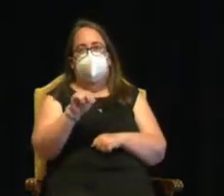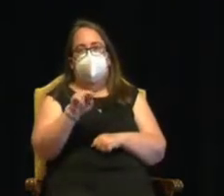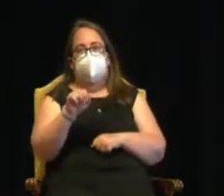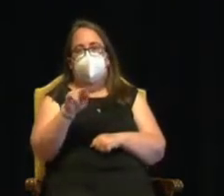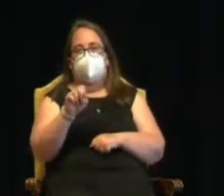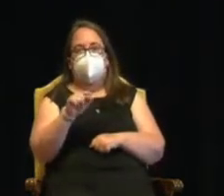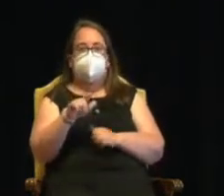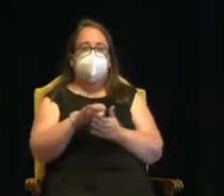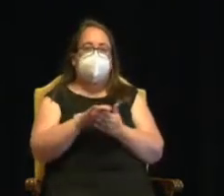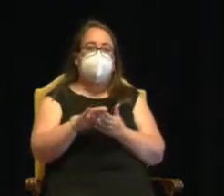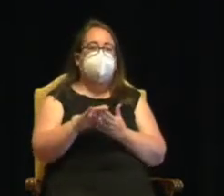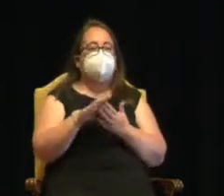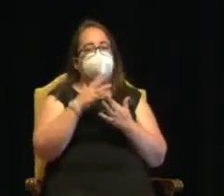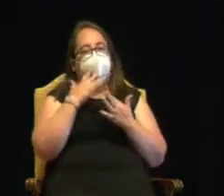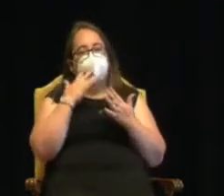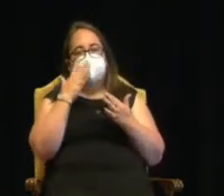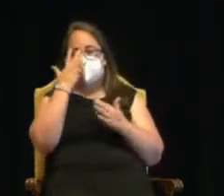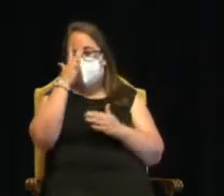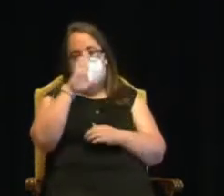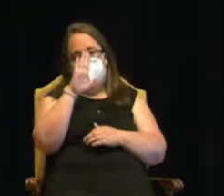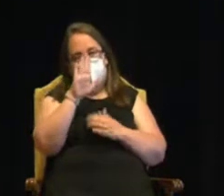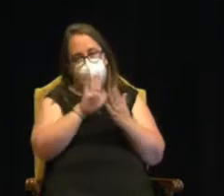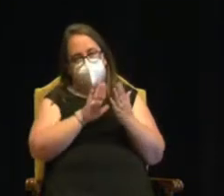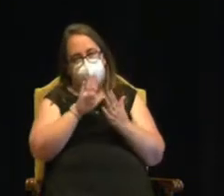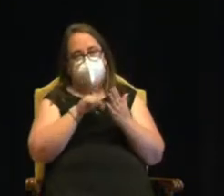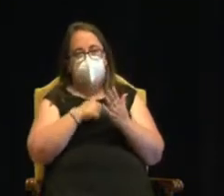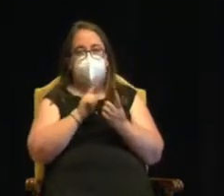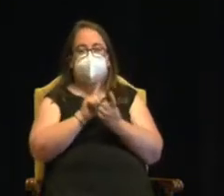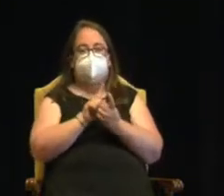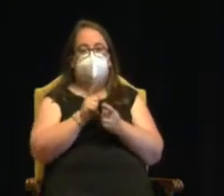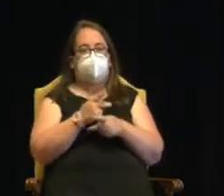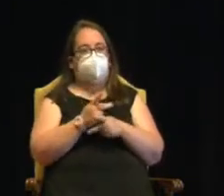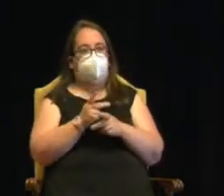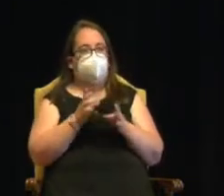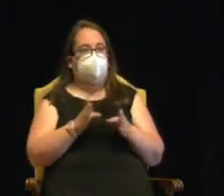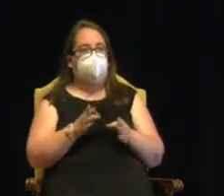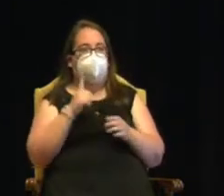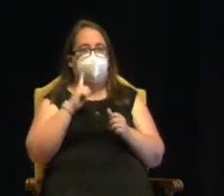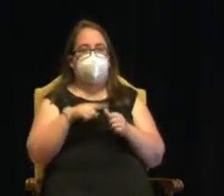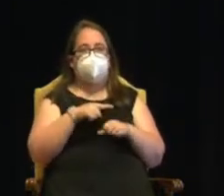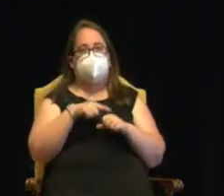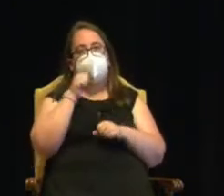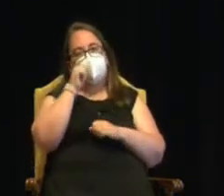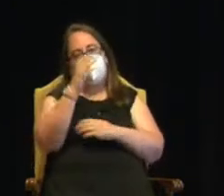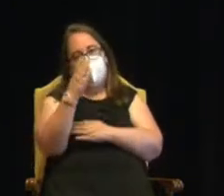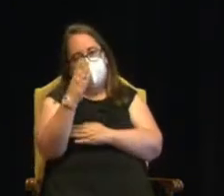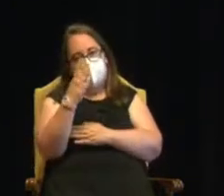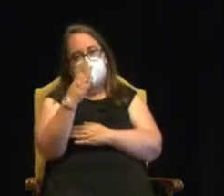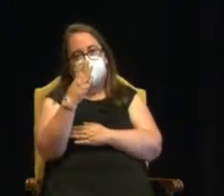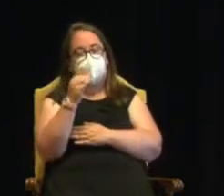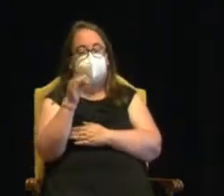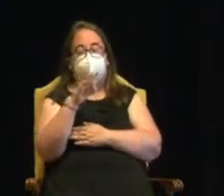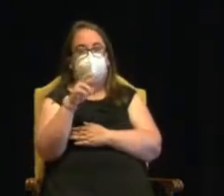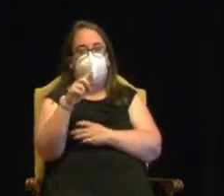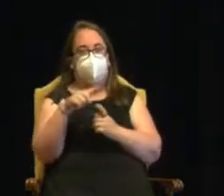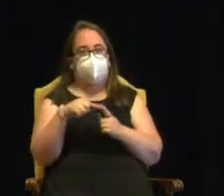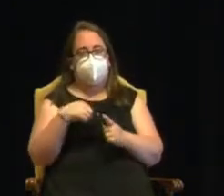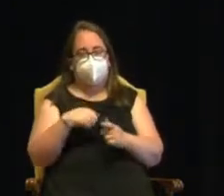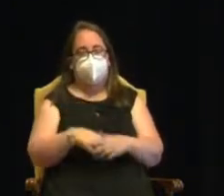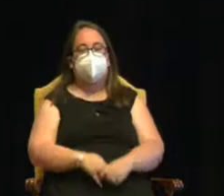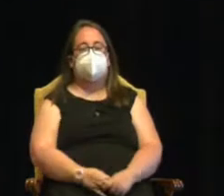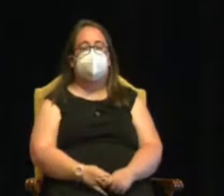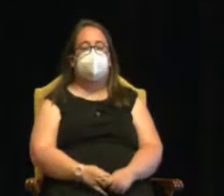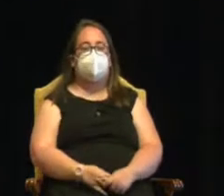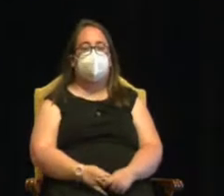they're so smart. We've never met face to face. I'm going to meet the producers face to face for the first time tomorrow morning, which is really wild to me.